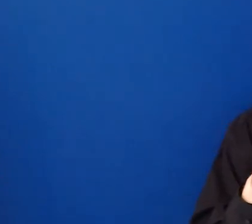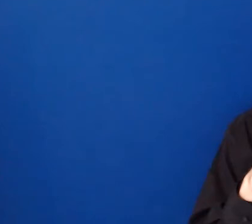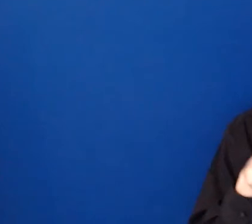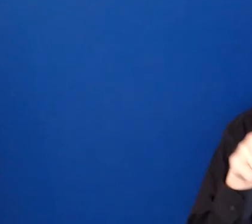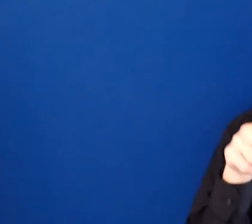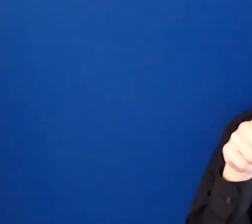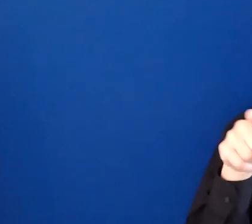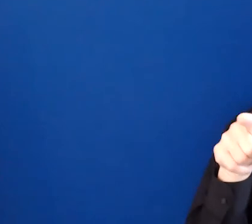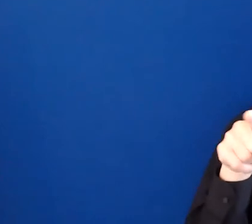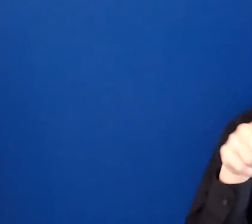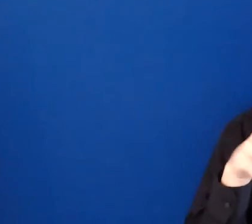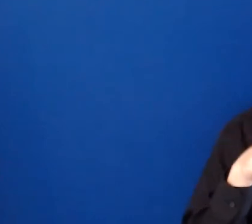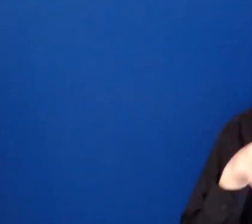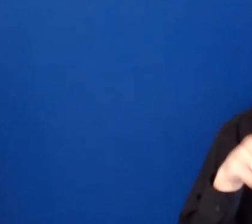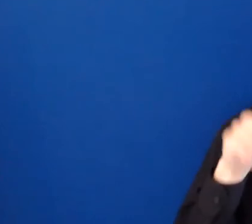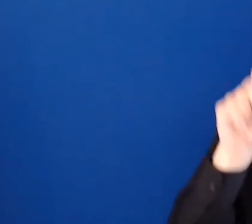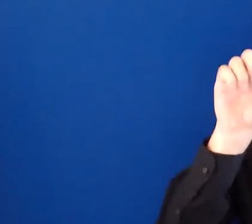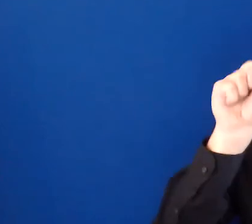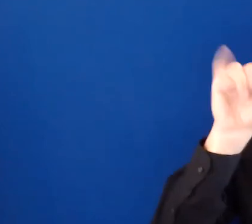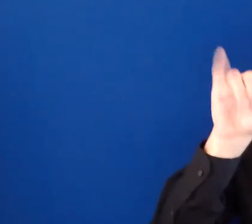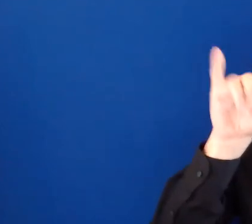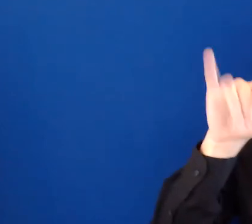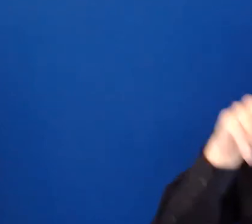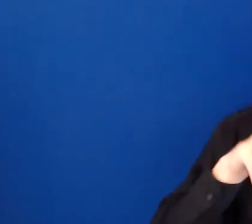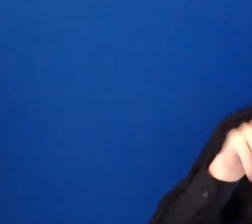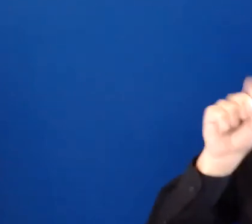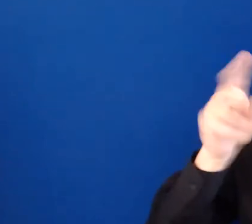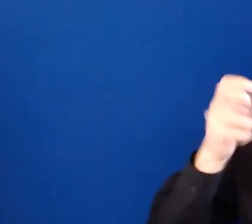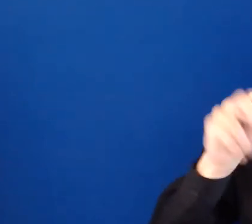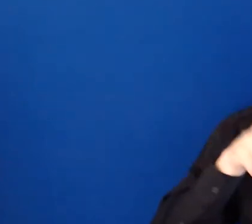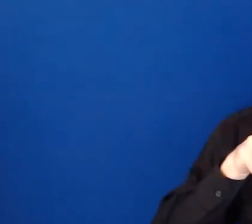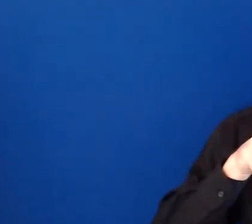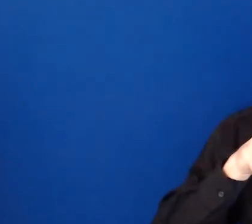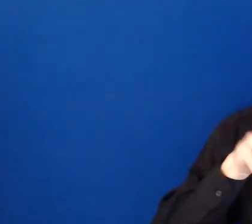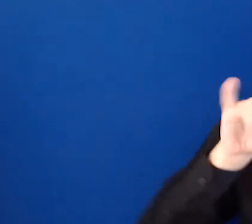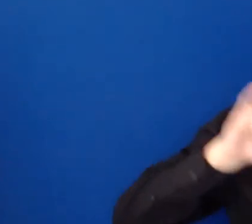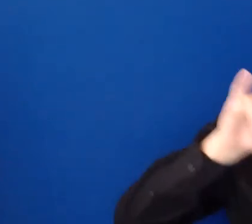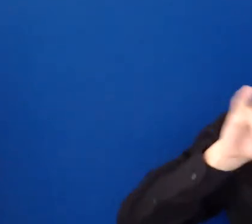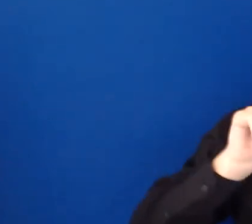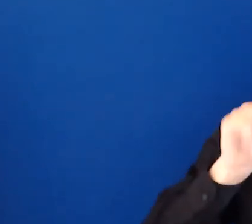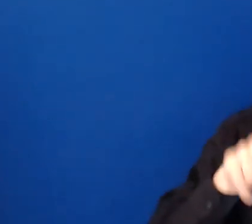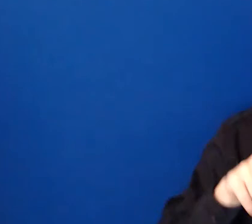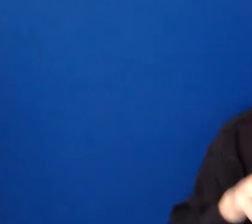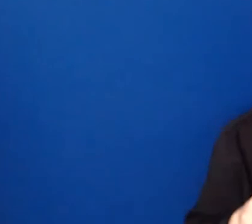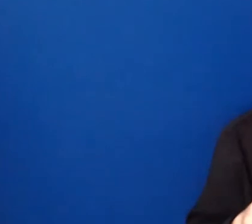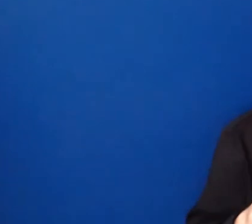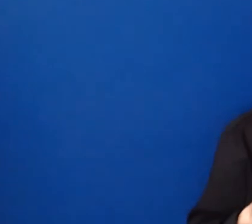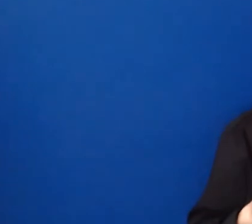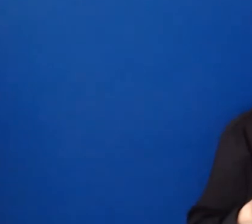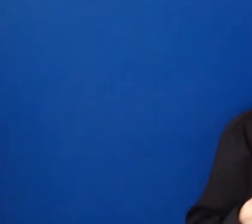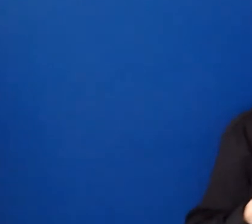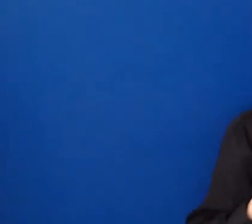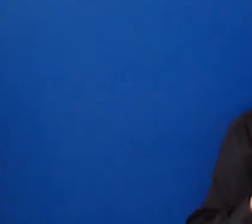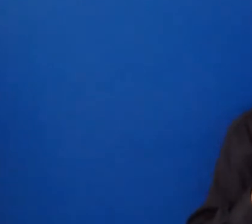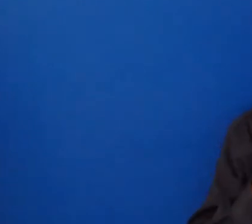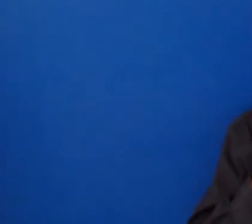it with Stephen's question because they both kind of go into each other. So Sydney, were you in inclusive classes, or did